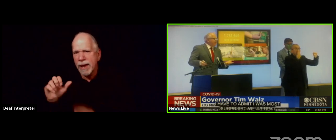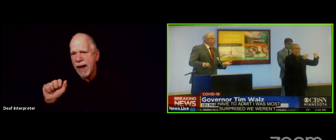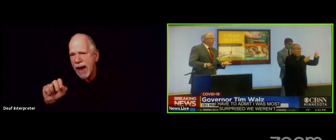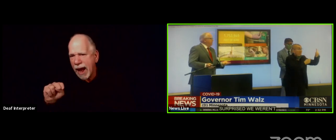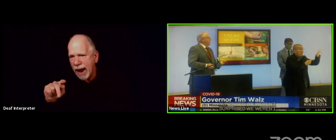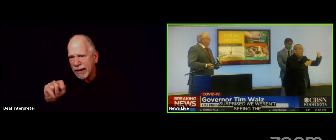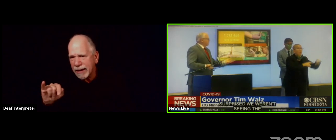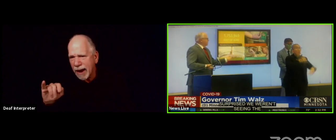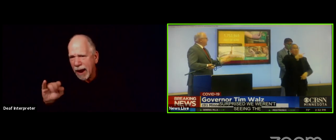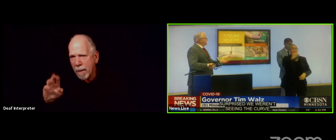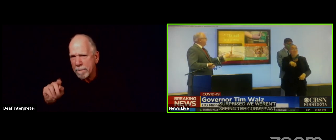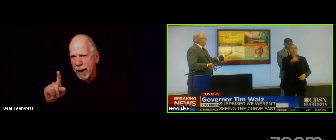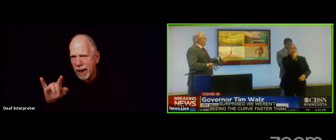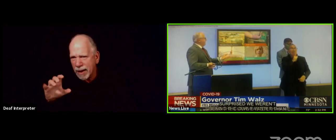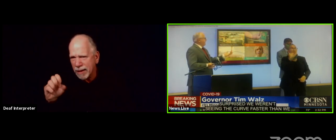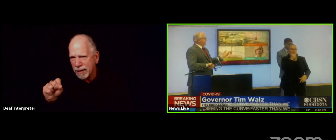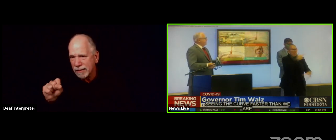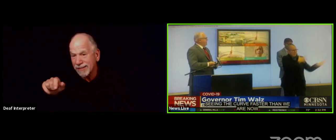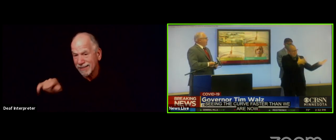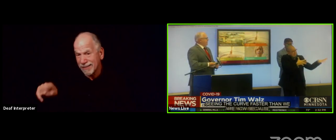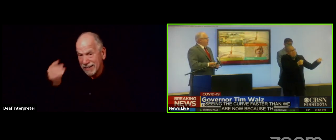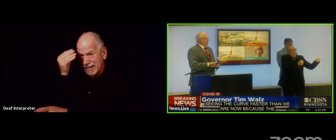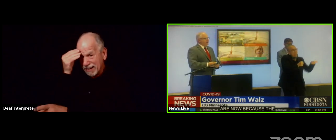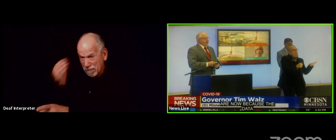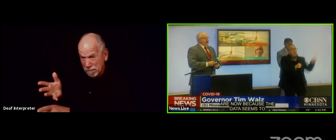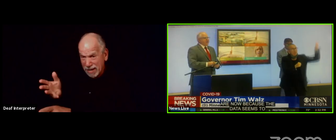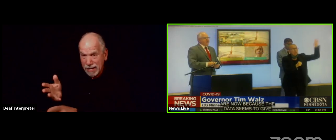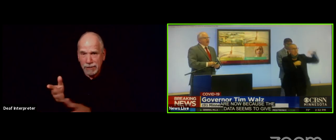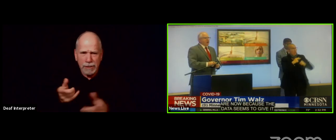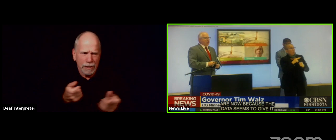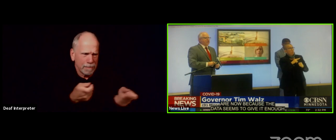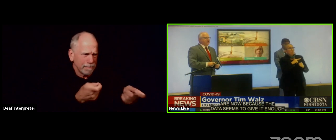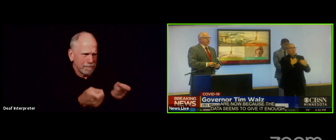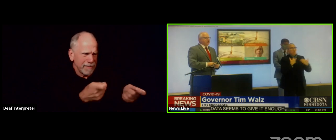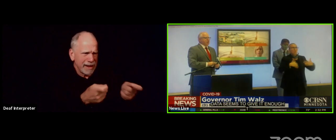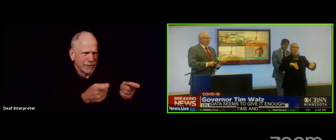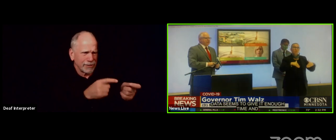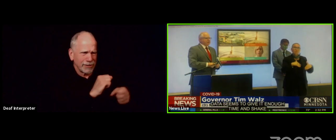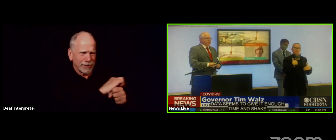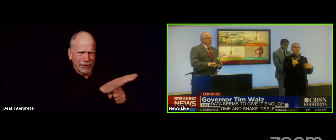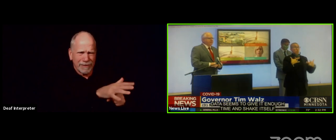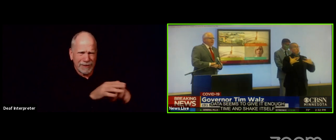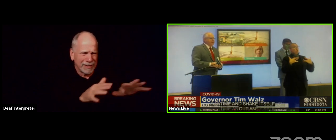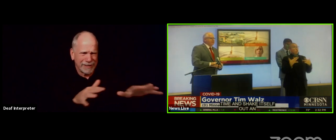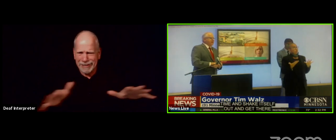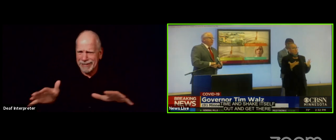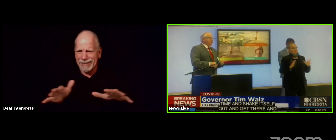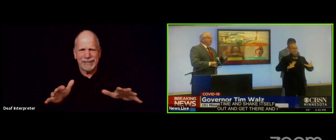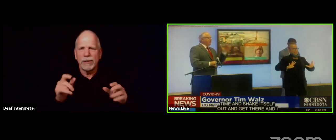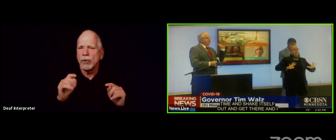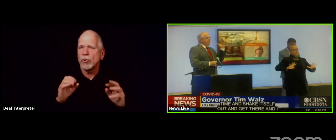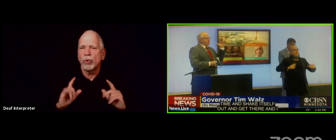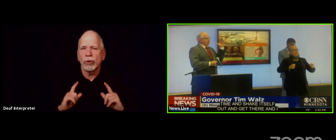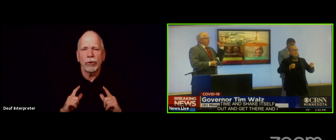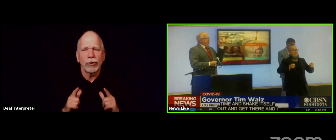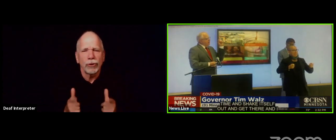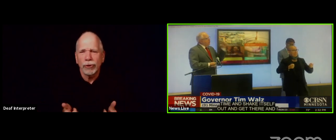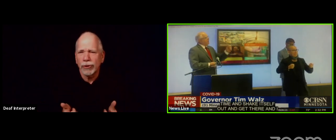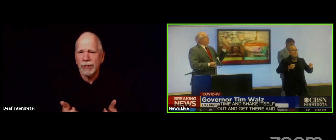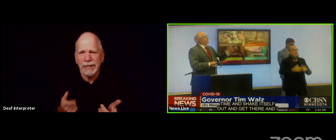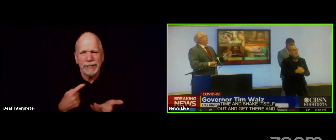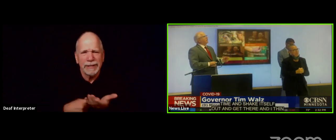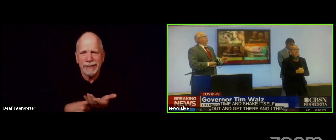enough time, will shake itself out and get there. And I think our concern is that with the kind